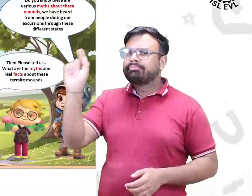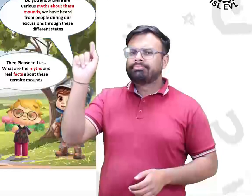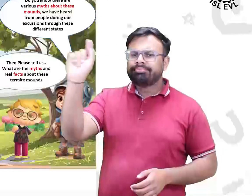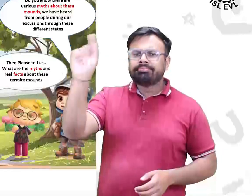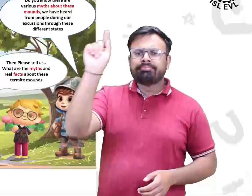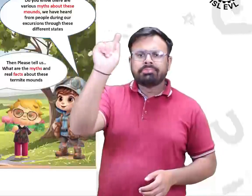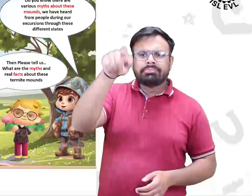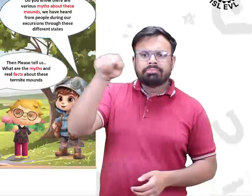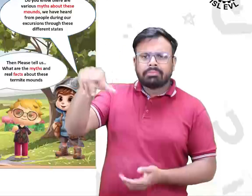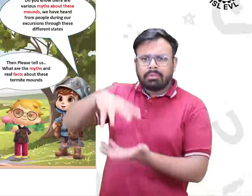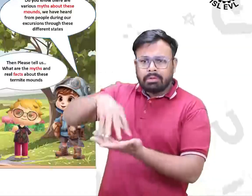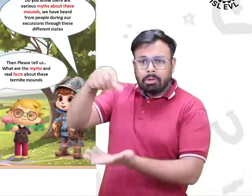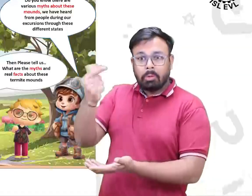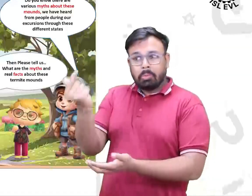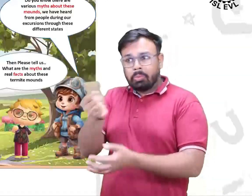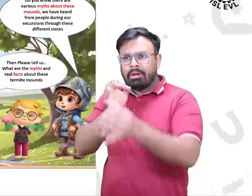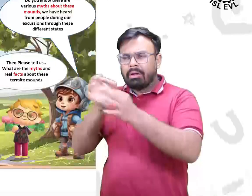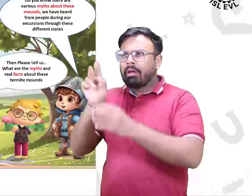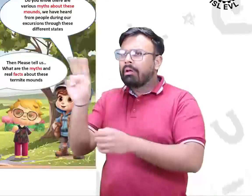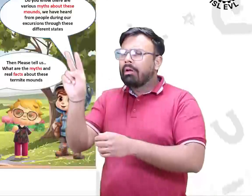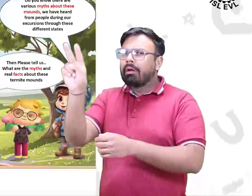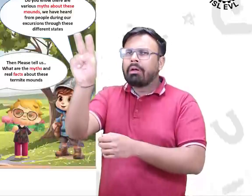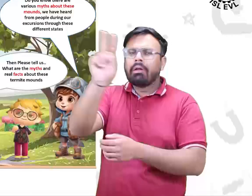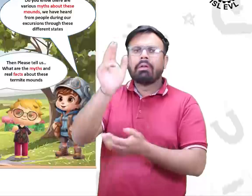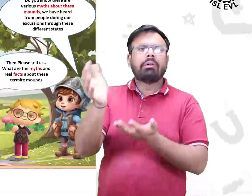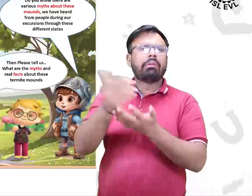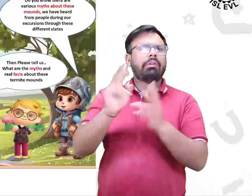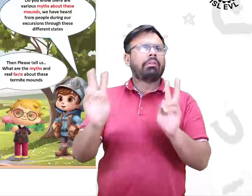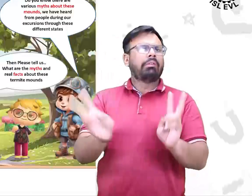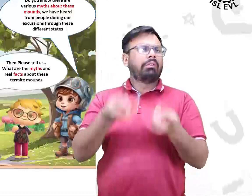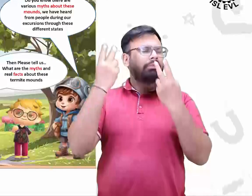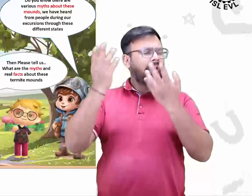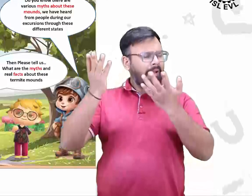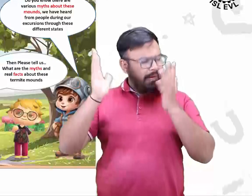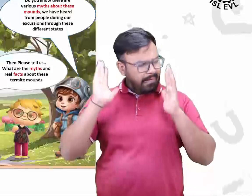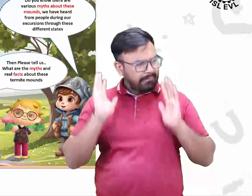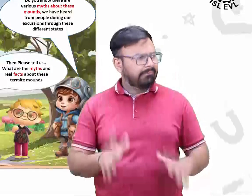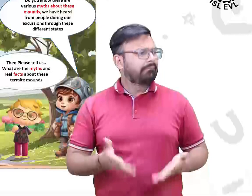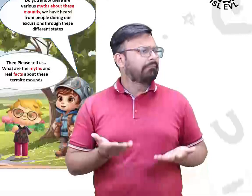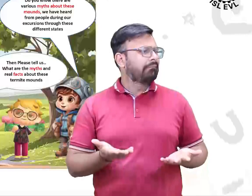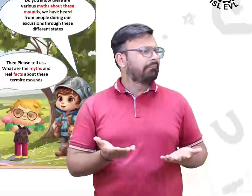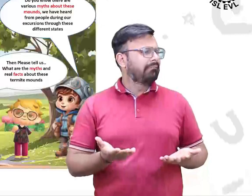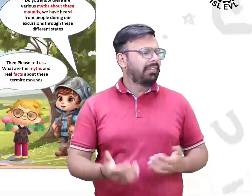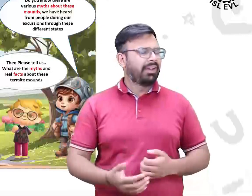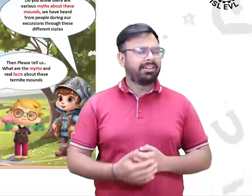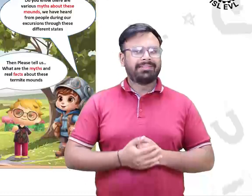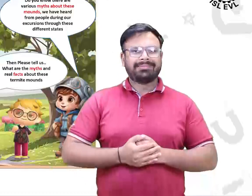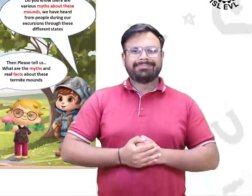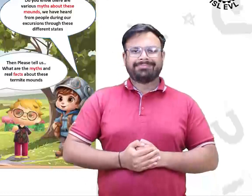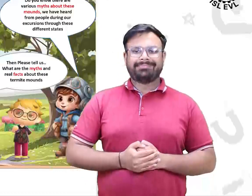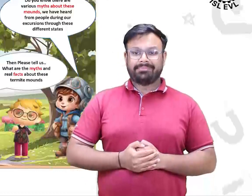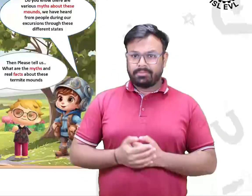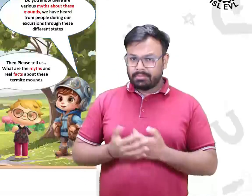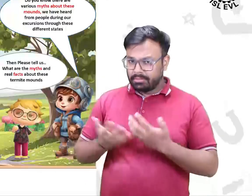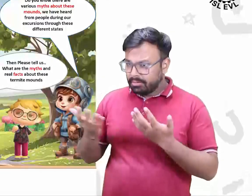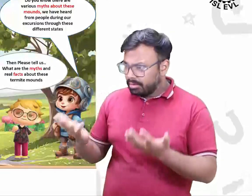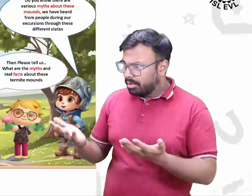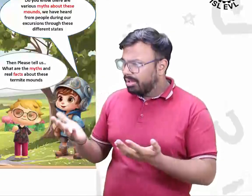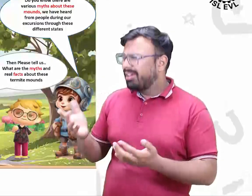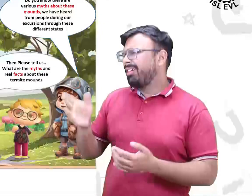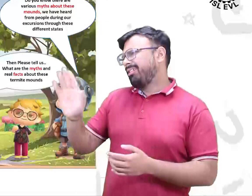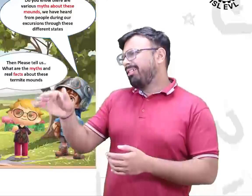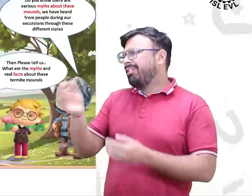heard from people during our excursion through these different states?